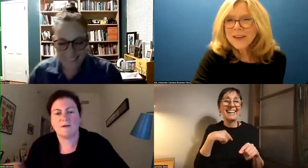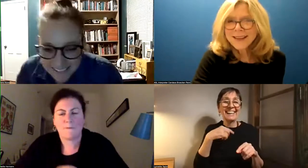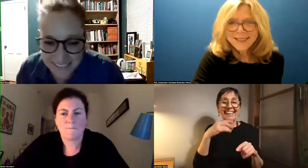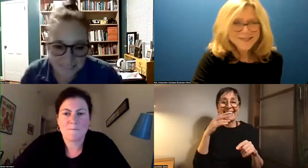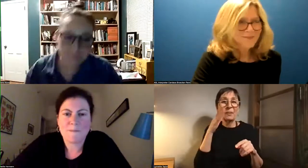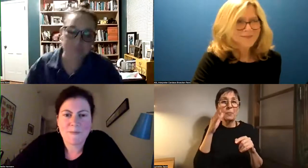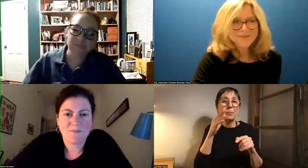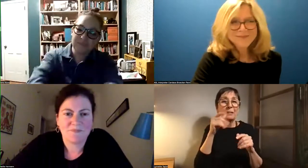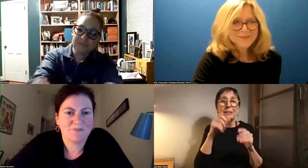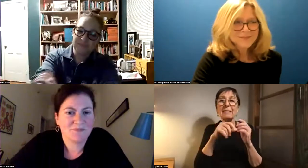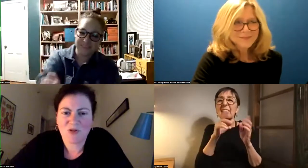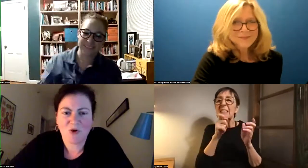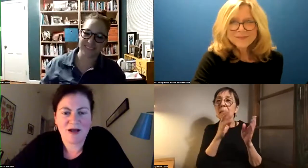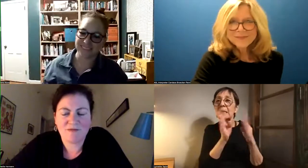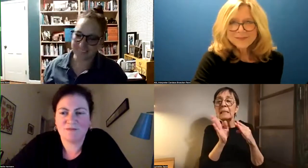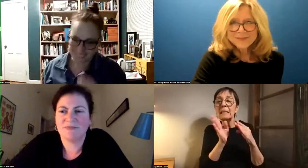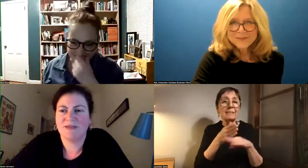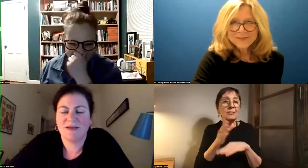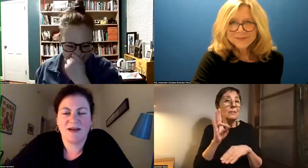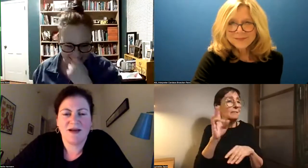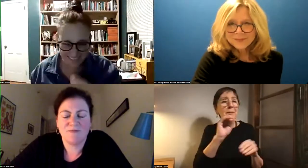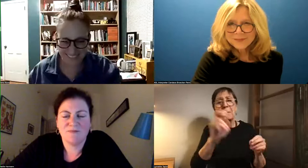about that. No problem.